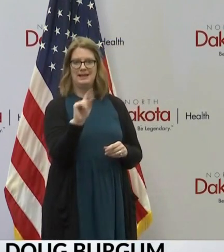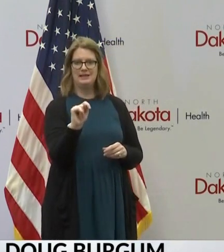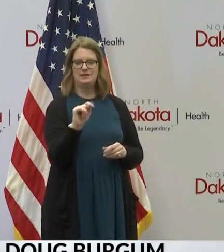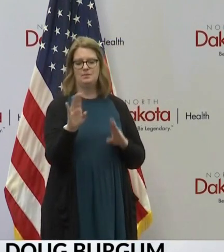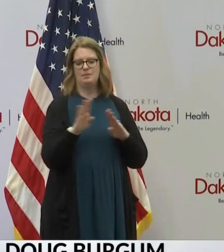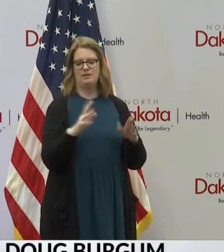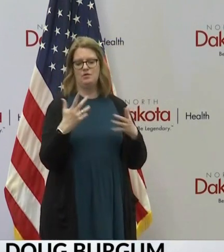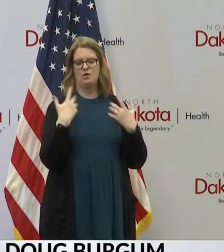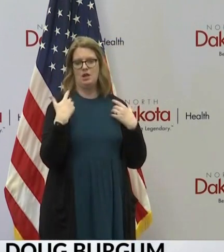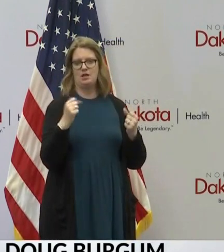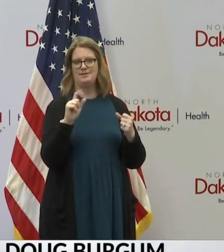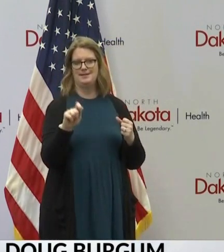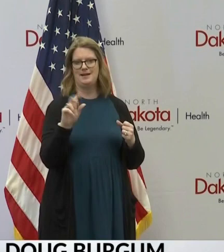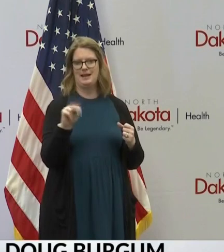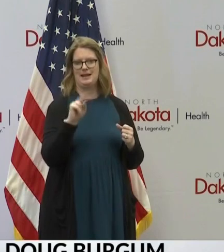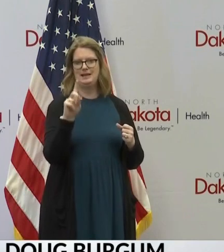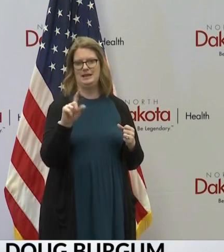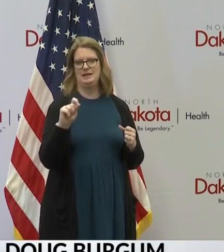out at